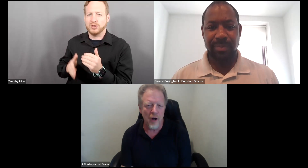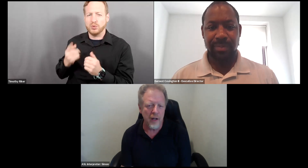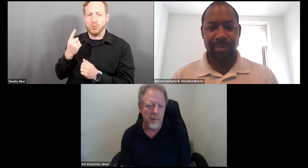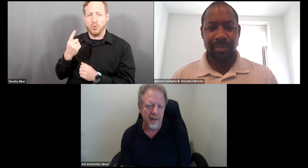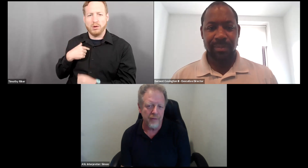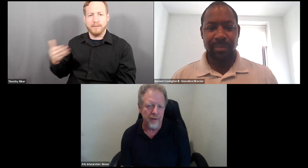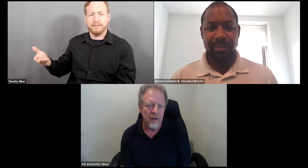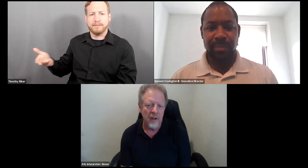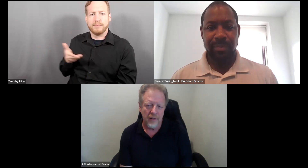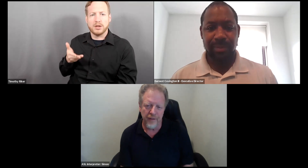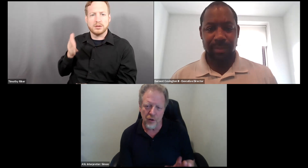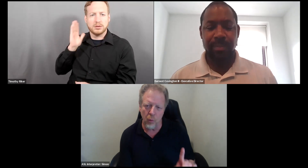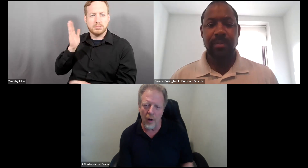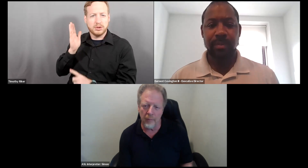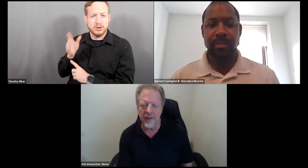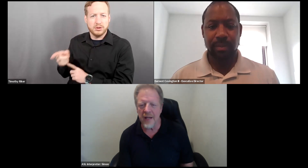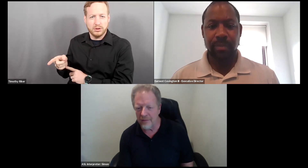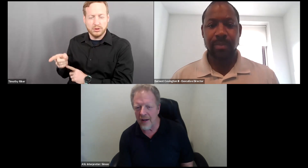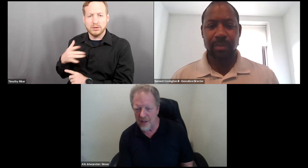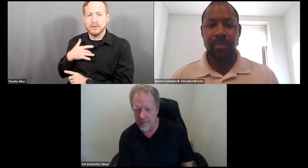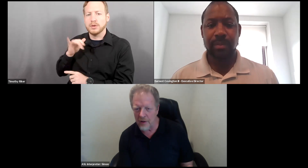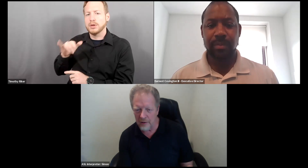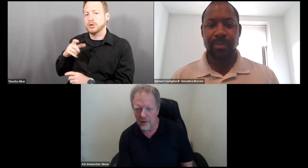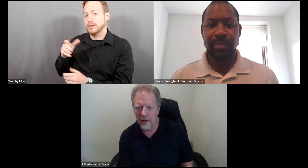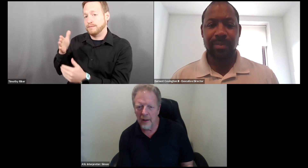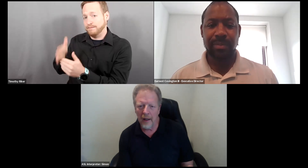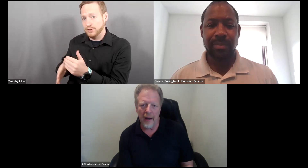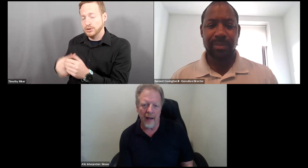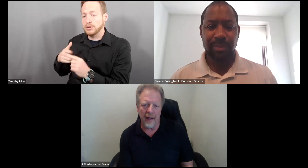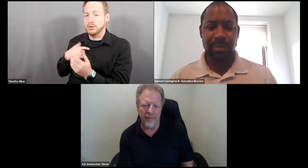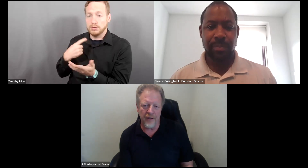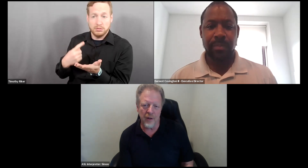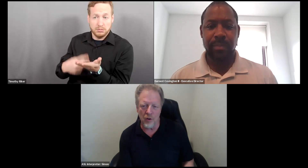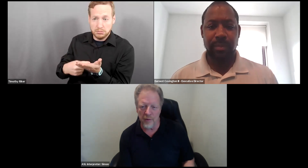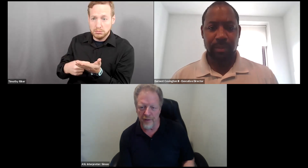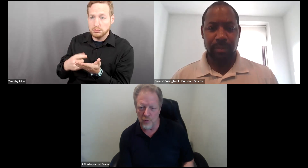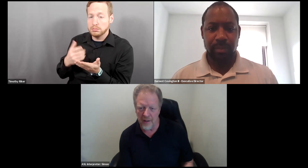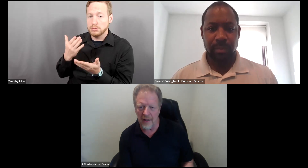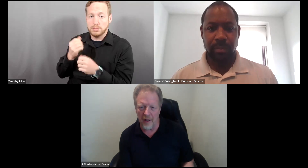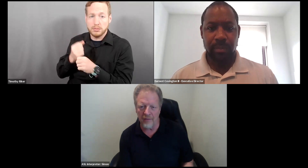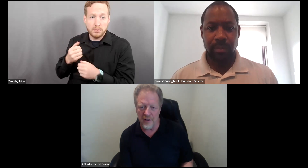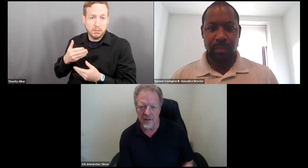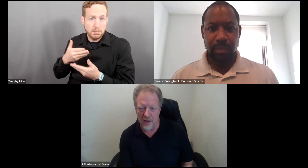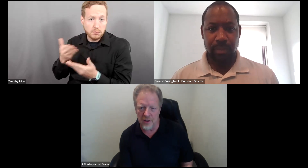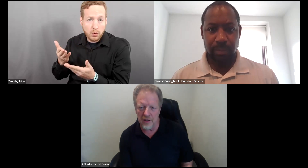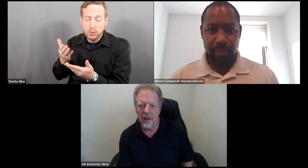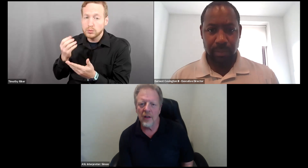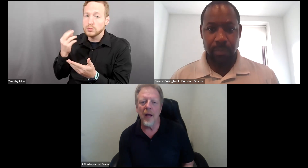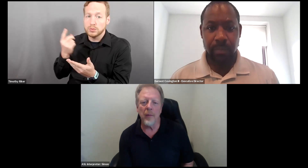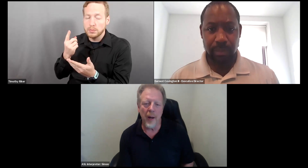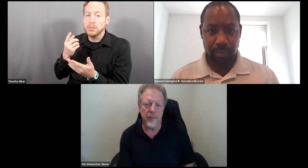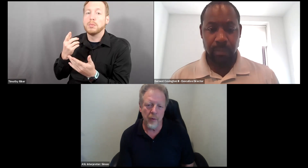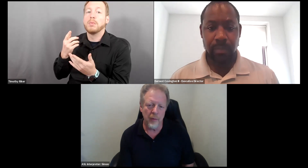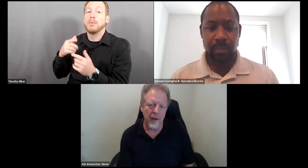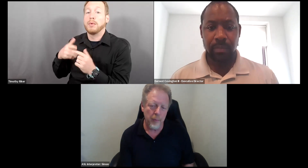should try to make an effort to finish one, because I invited the speaker. And I finished that. Once we finish with that and we have the discussion,